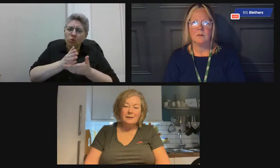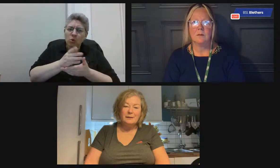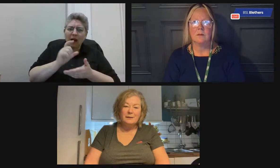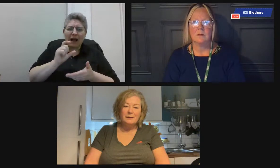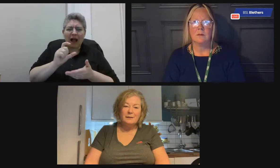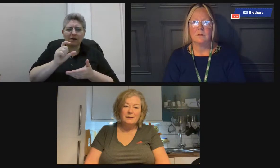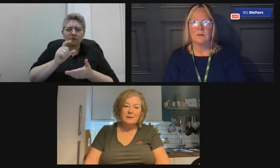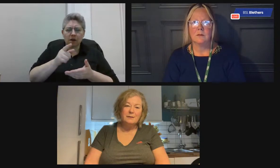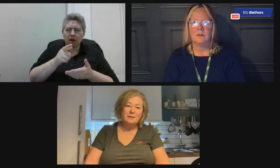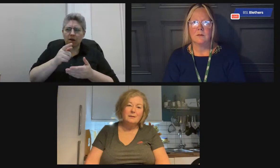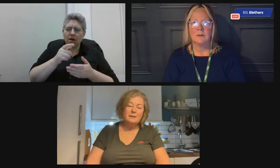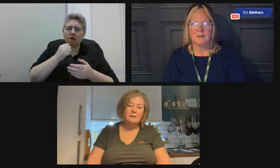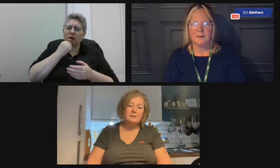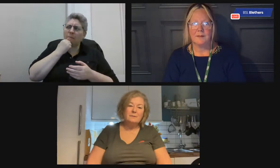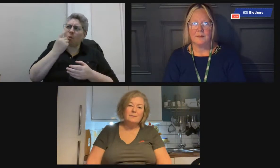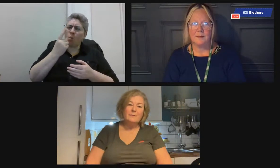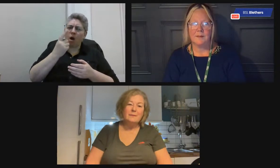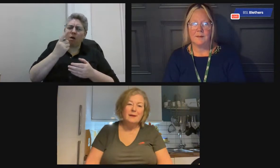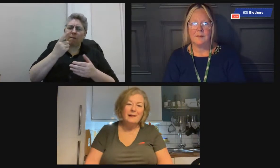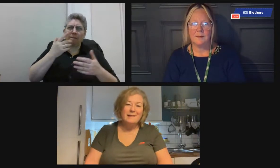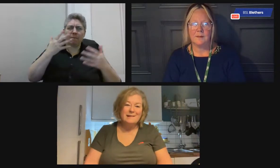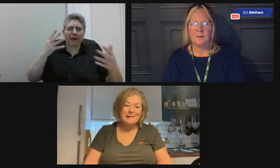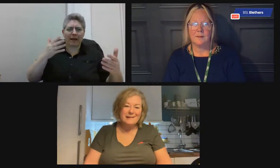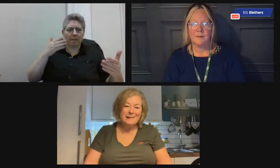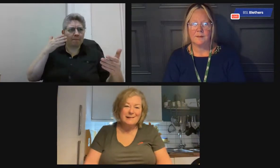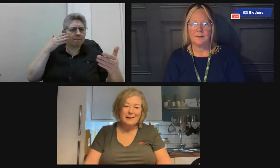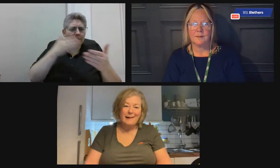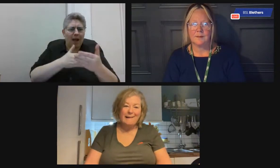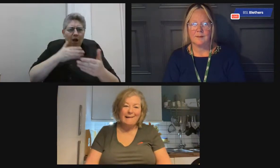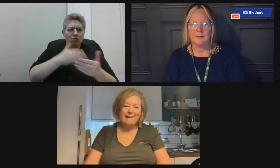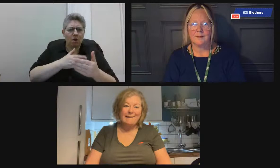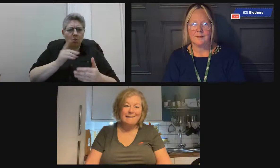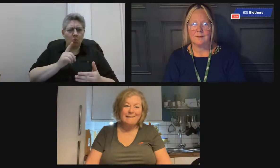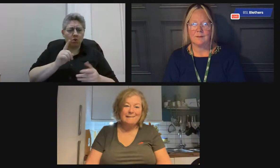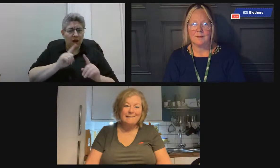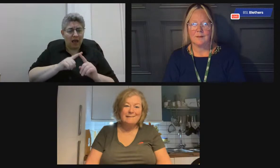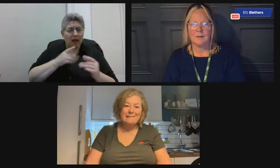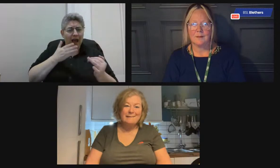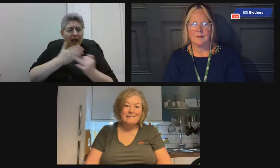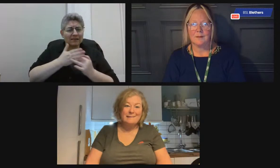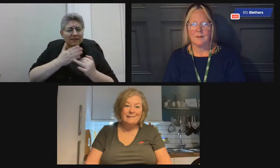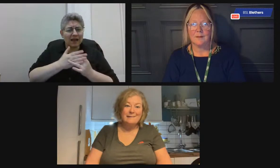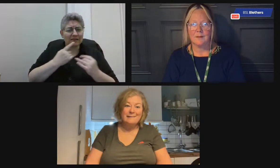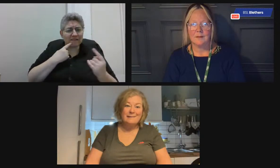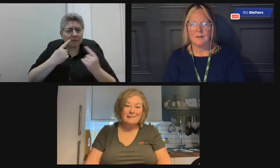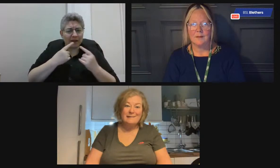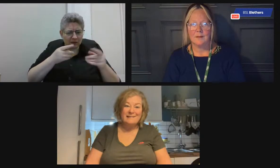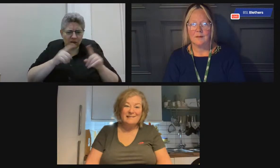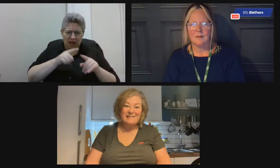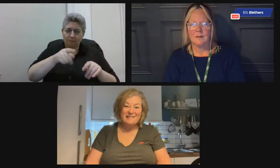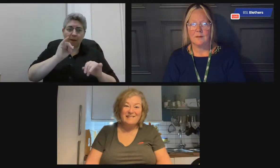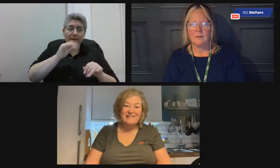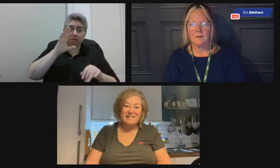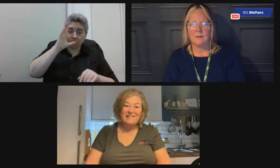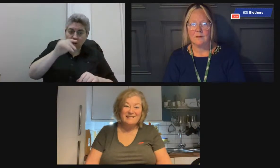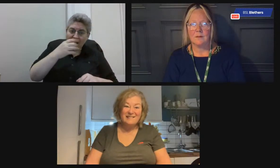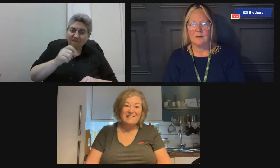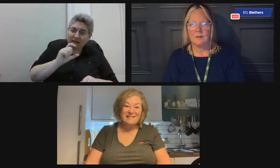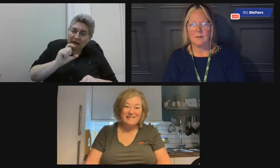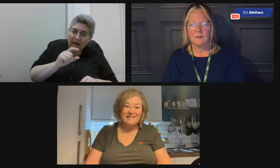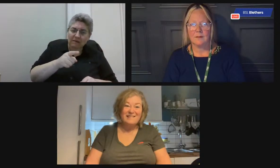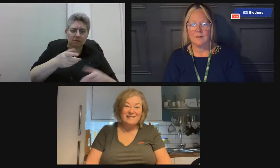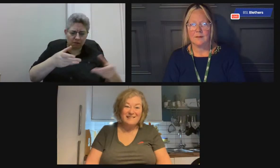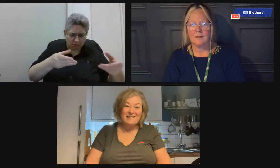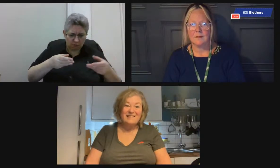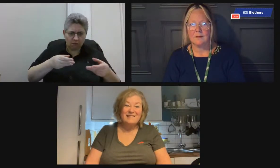Colleen, when you were going through your cancer, what was the biggest barrier? Was it access